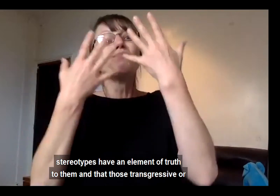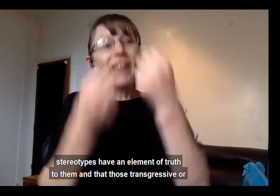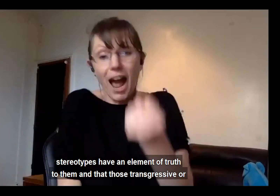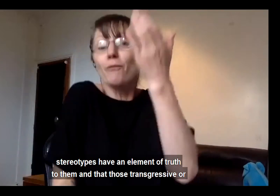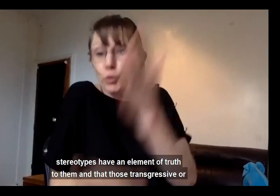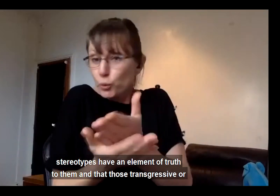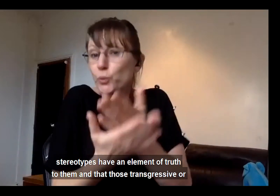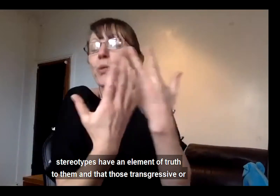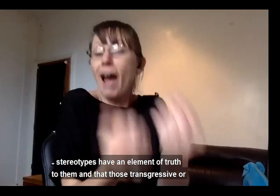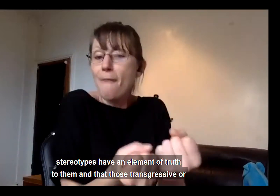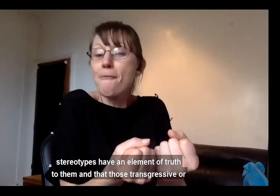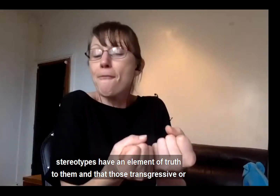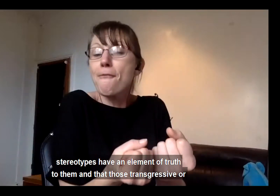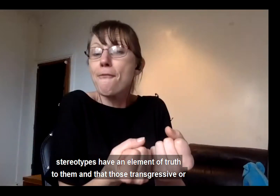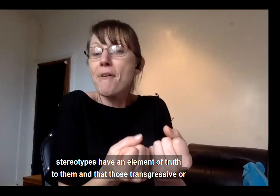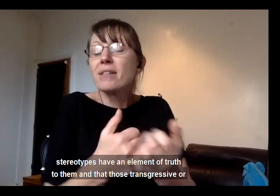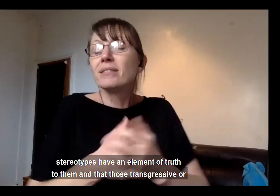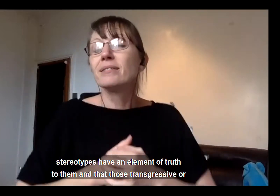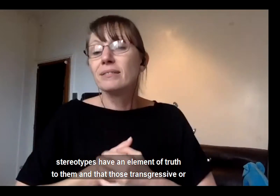them. And